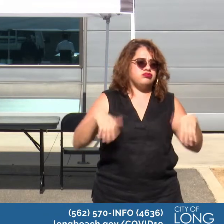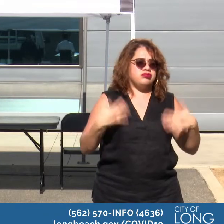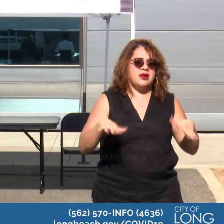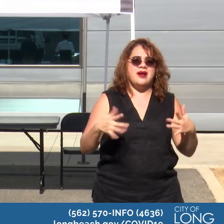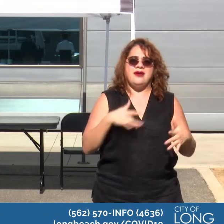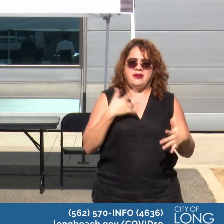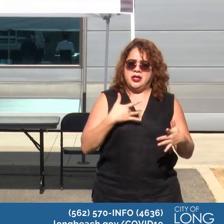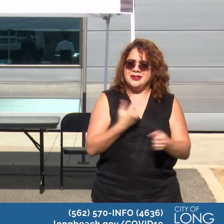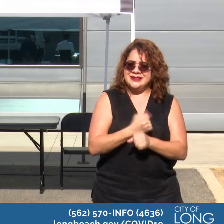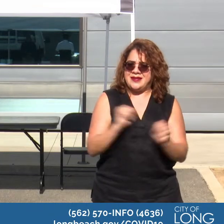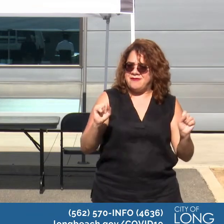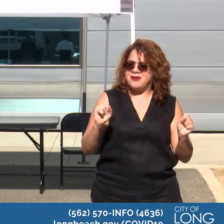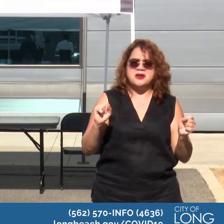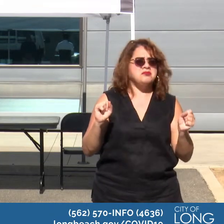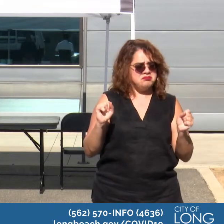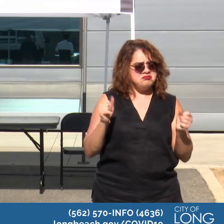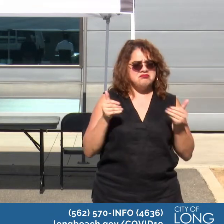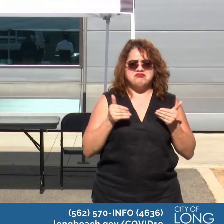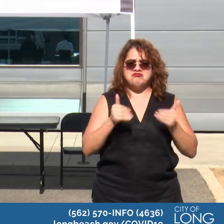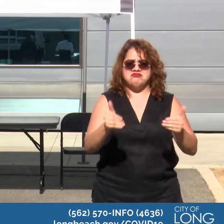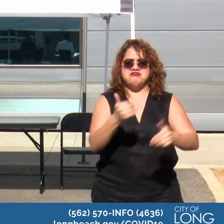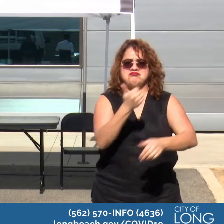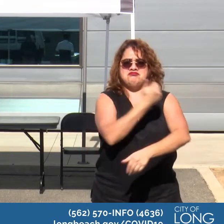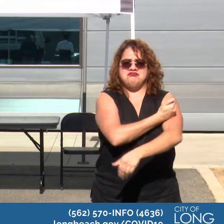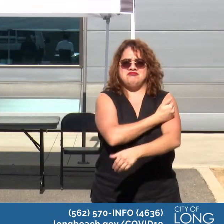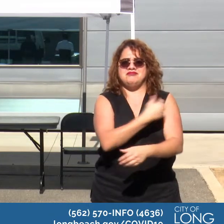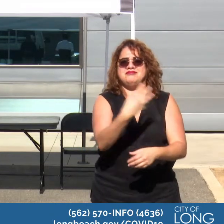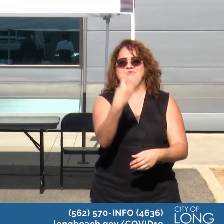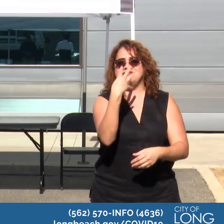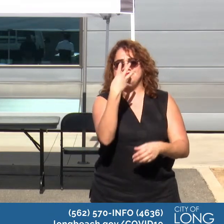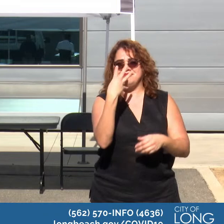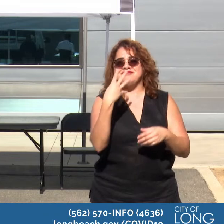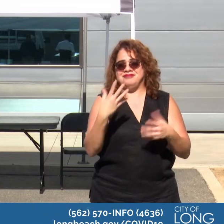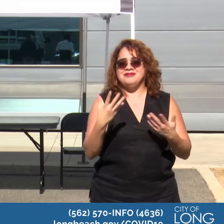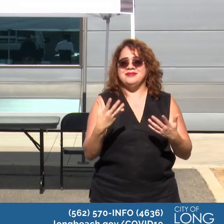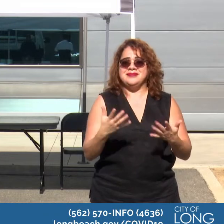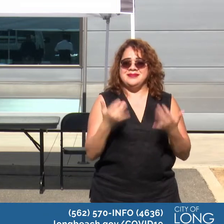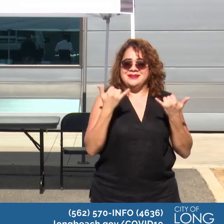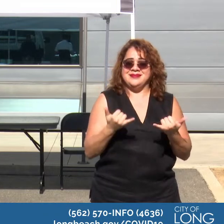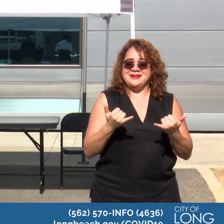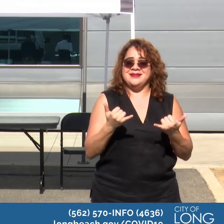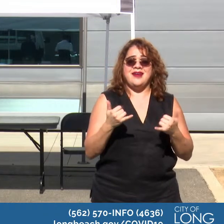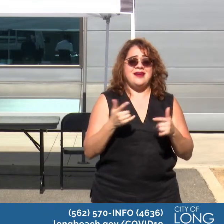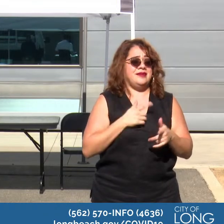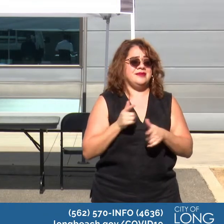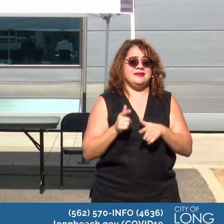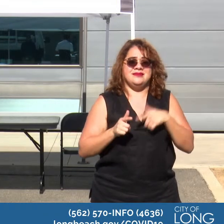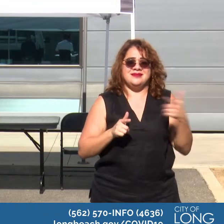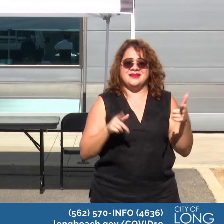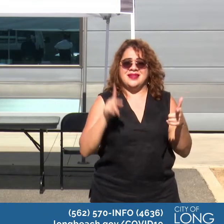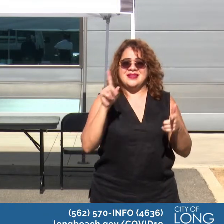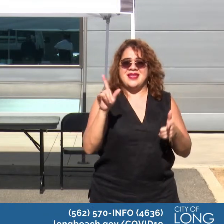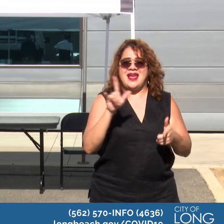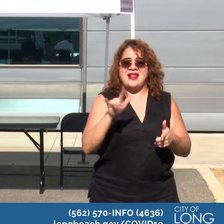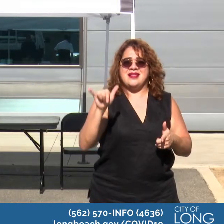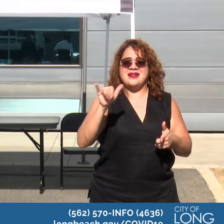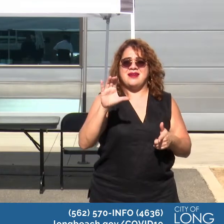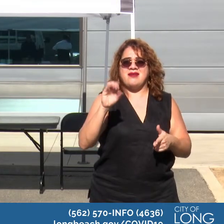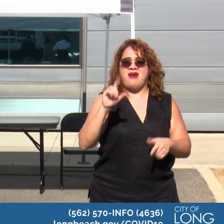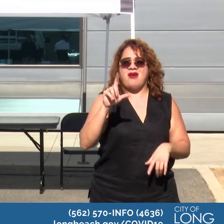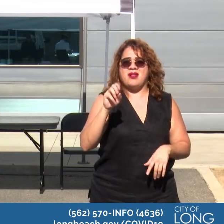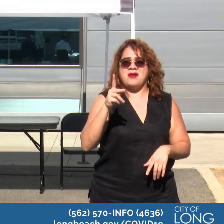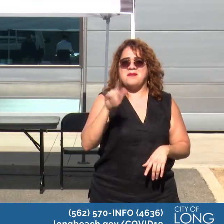on camera in just a minute. And so I want to turn this now over to Kelly Colopy for some additional remarks.